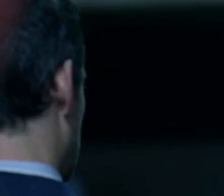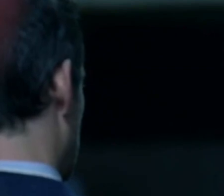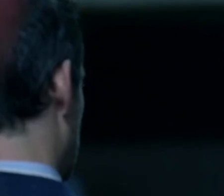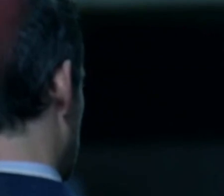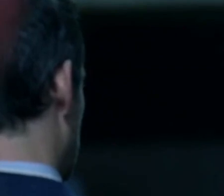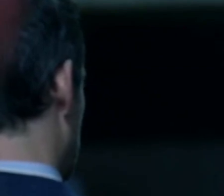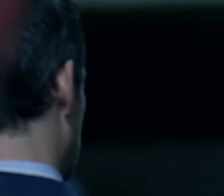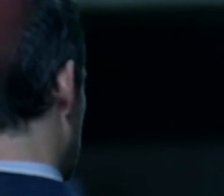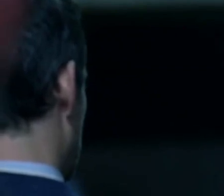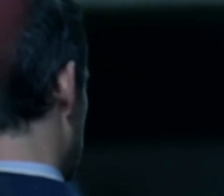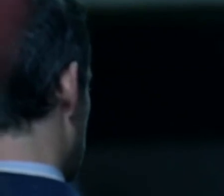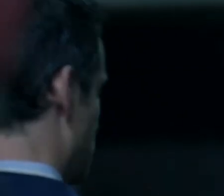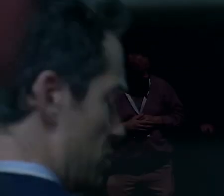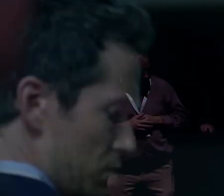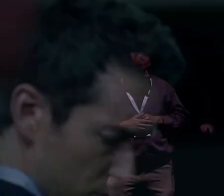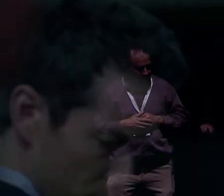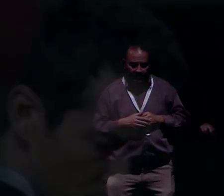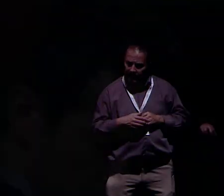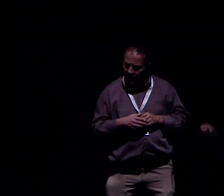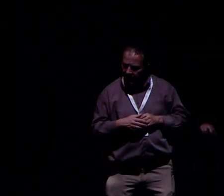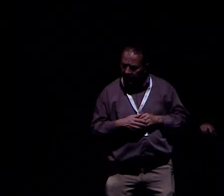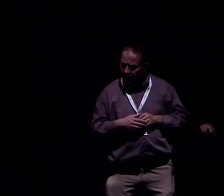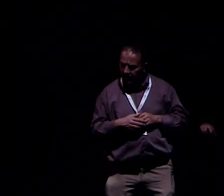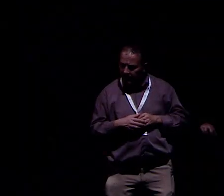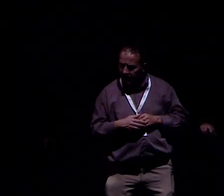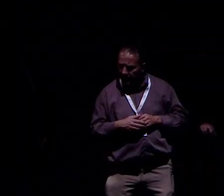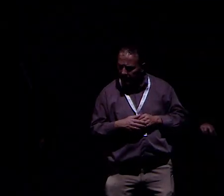What size are those boots?